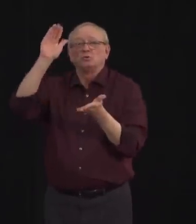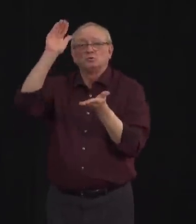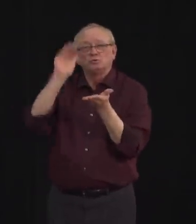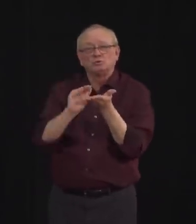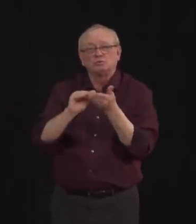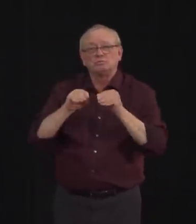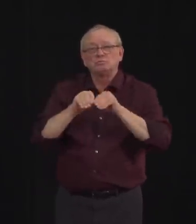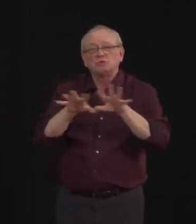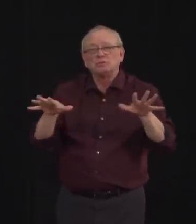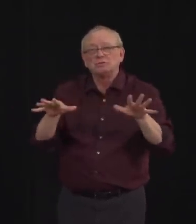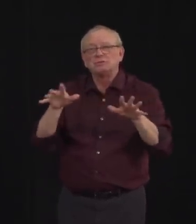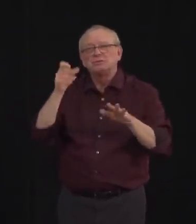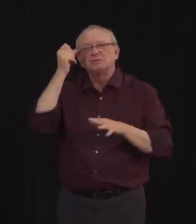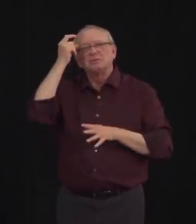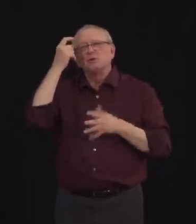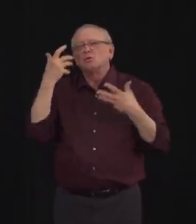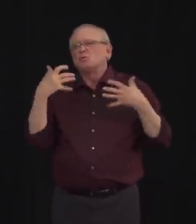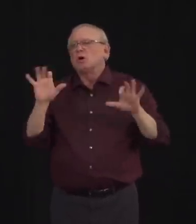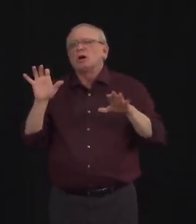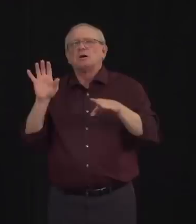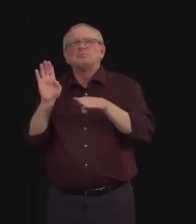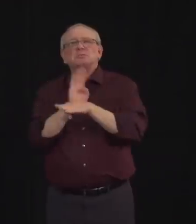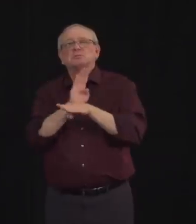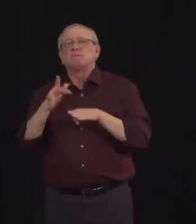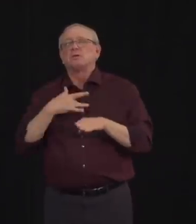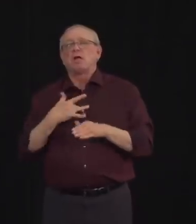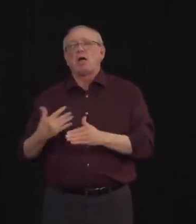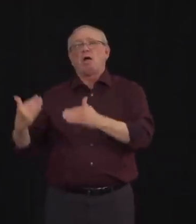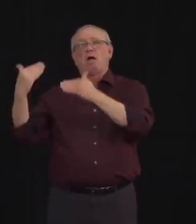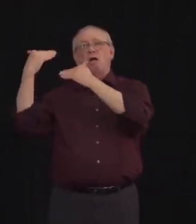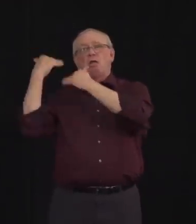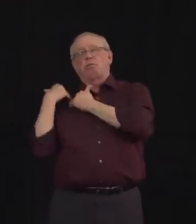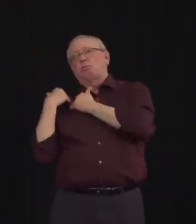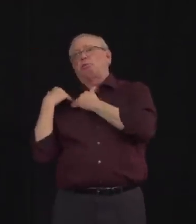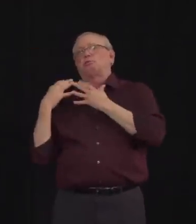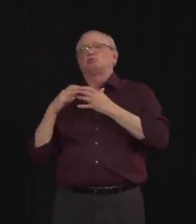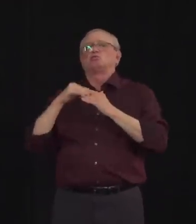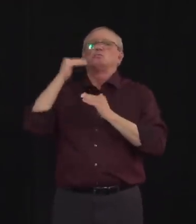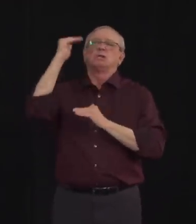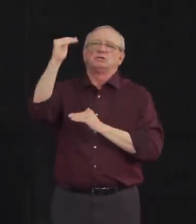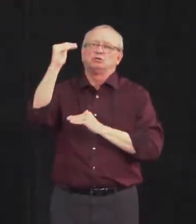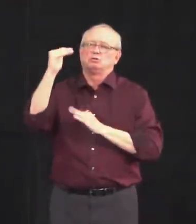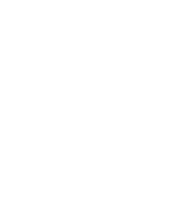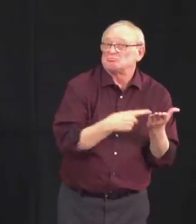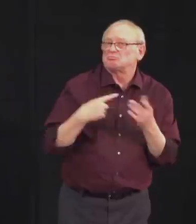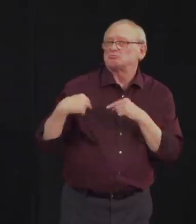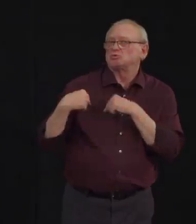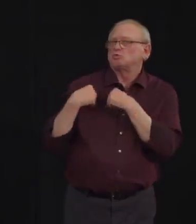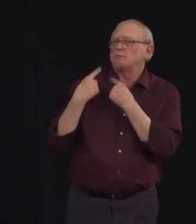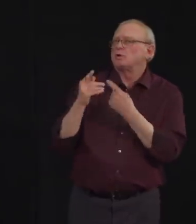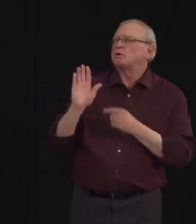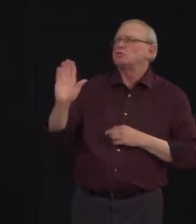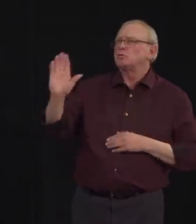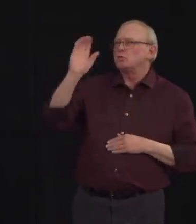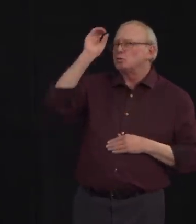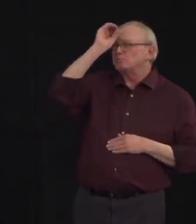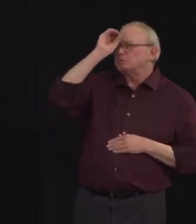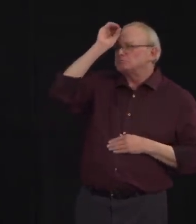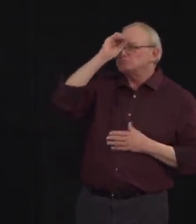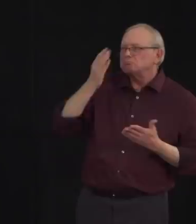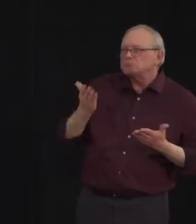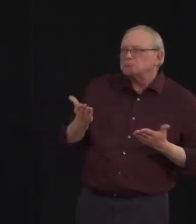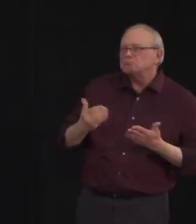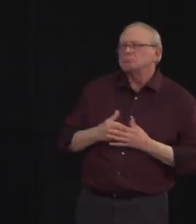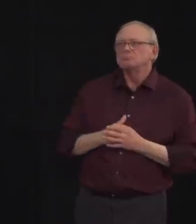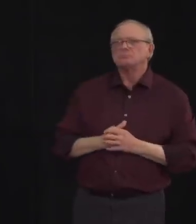owners. All businesses must have measures in place to prevent the spread of COVID-19. So far, the numbers are good. They're